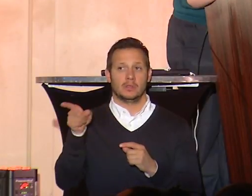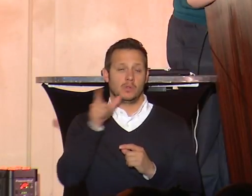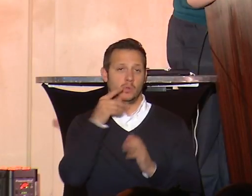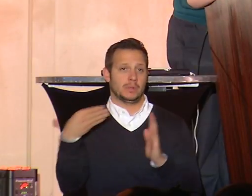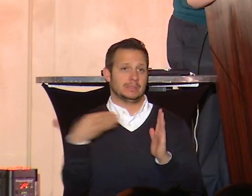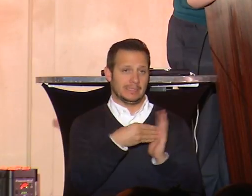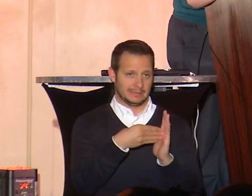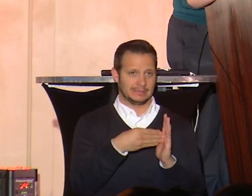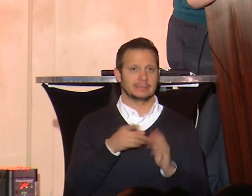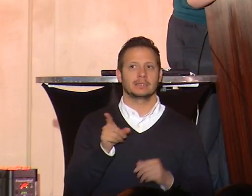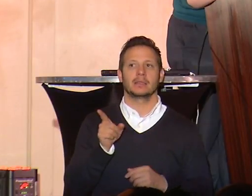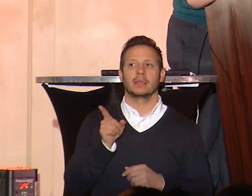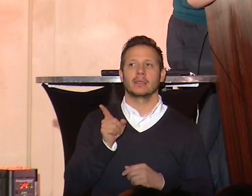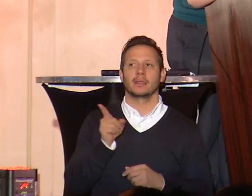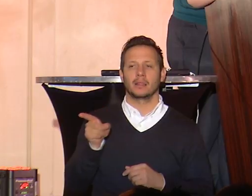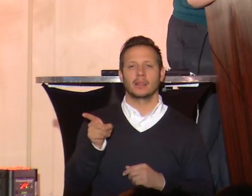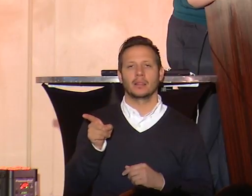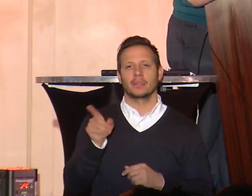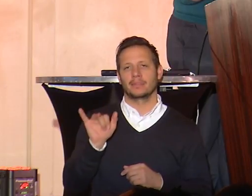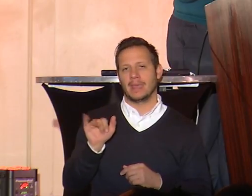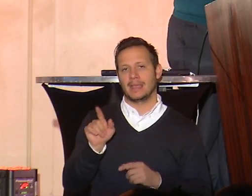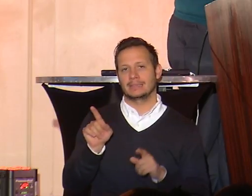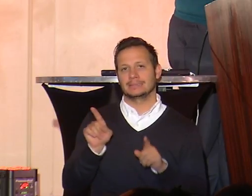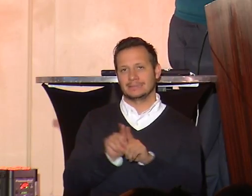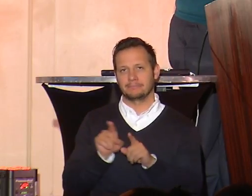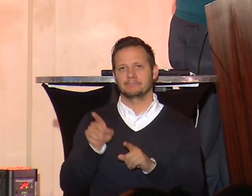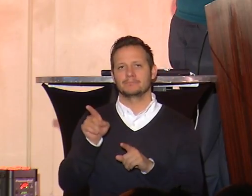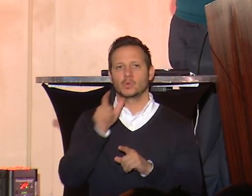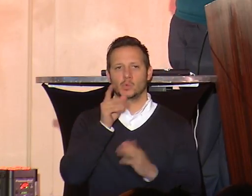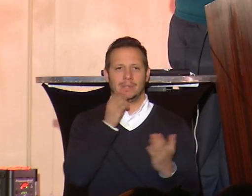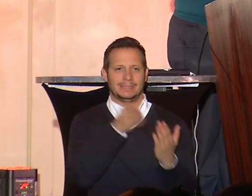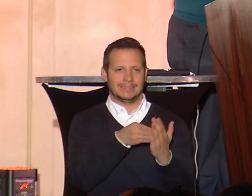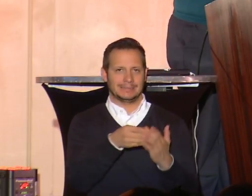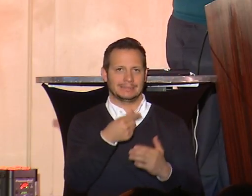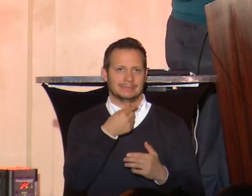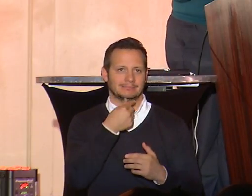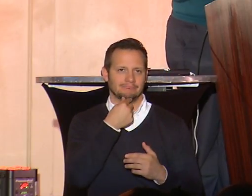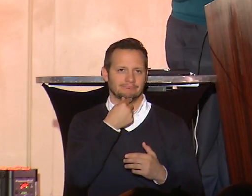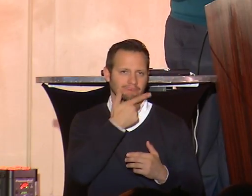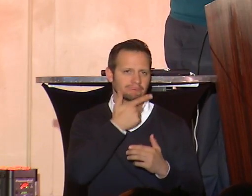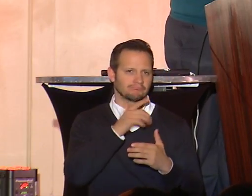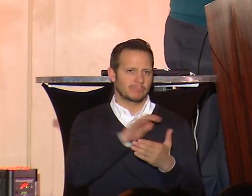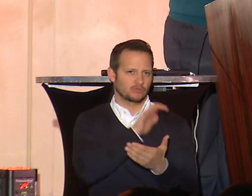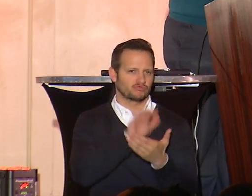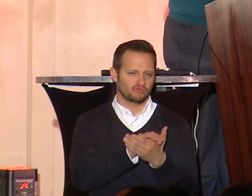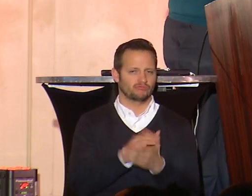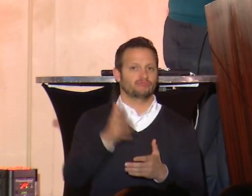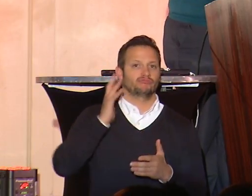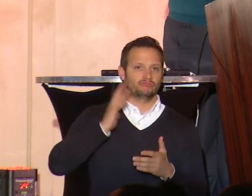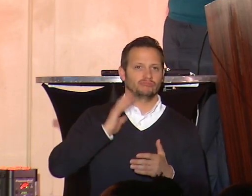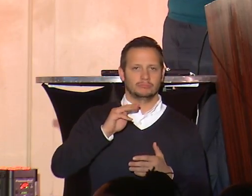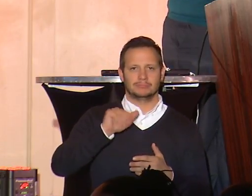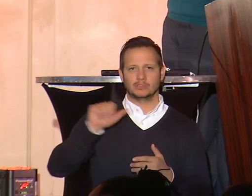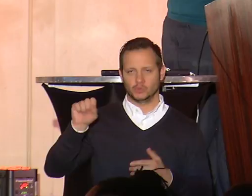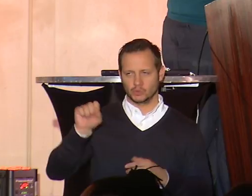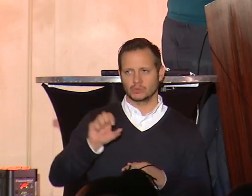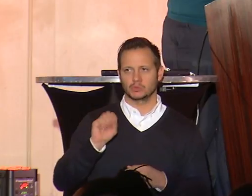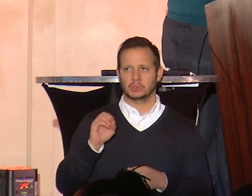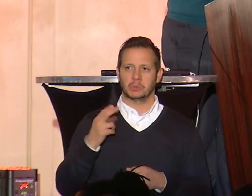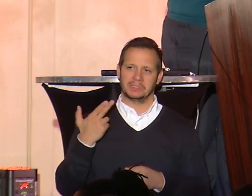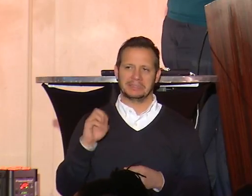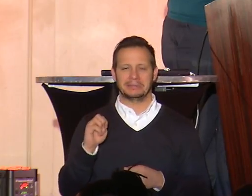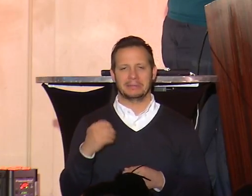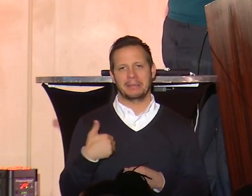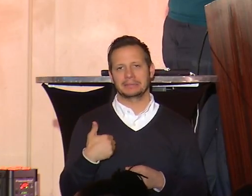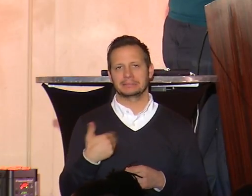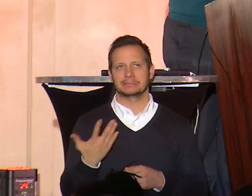was the campaign manager who was against gay marriage in the early days in Massachusetts. So he has this